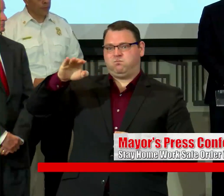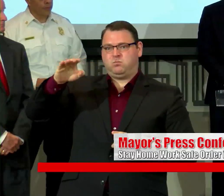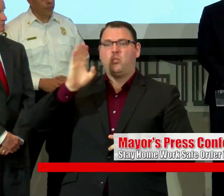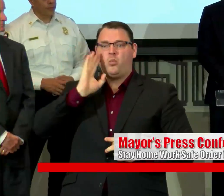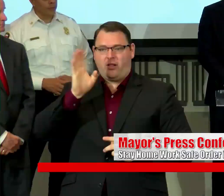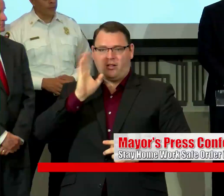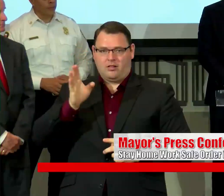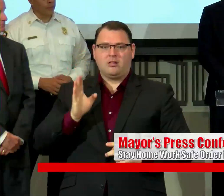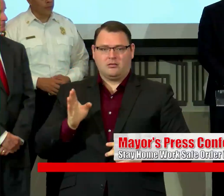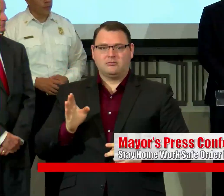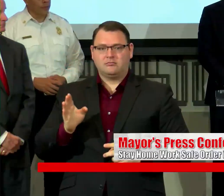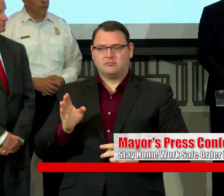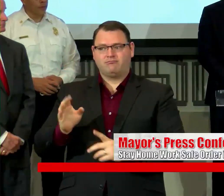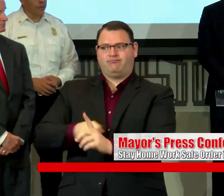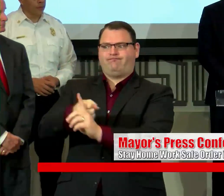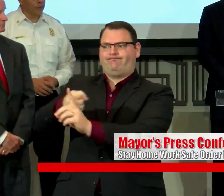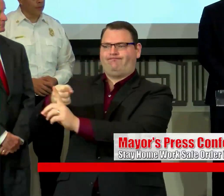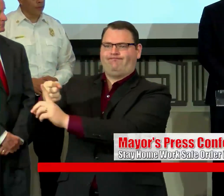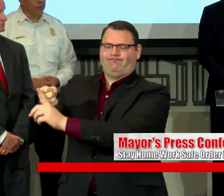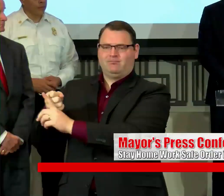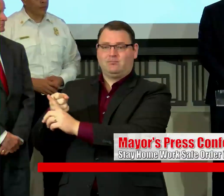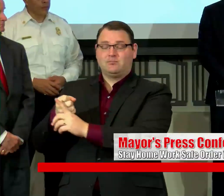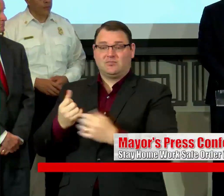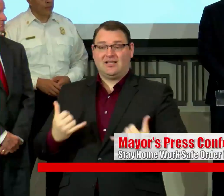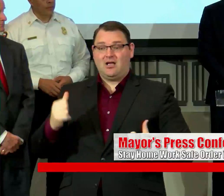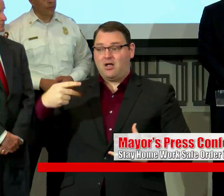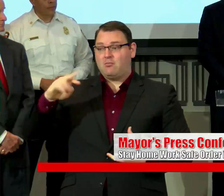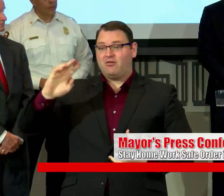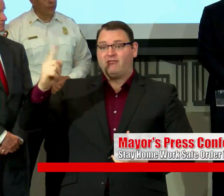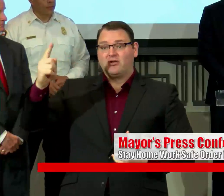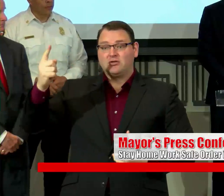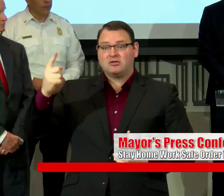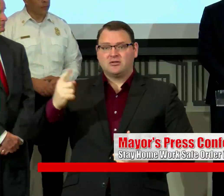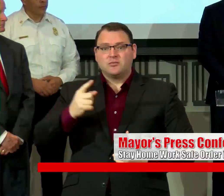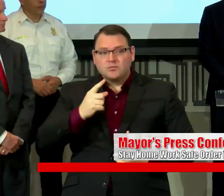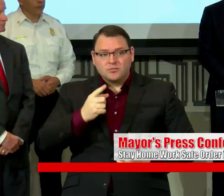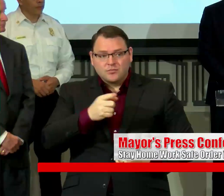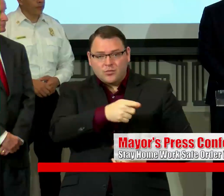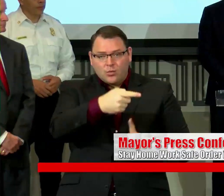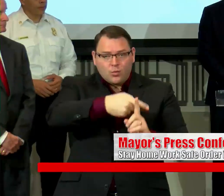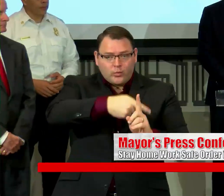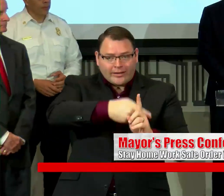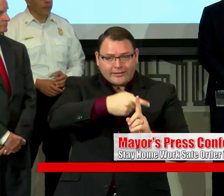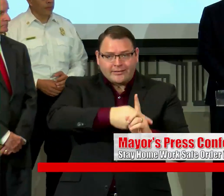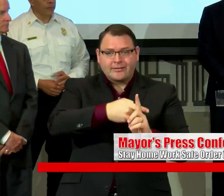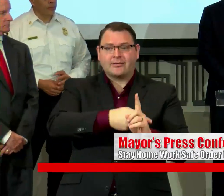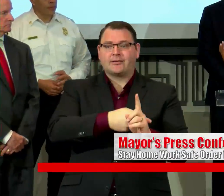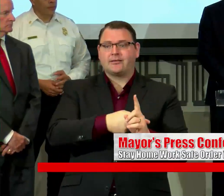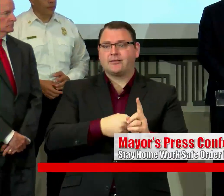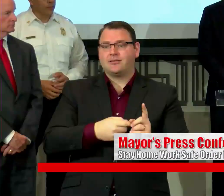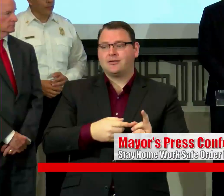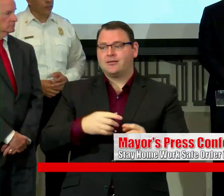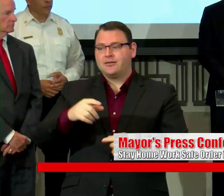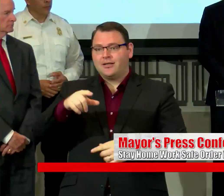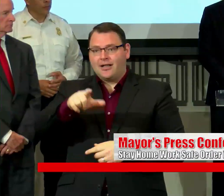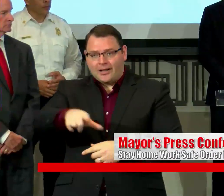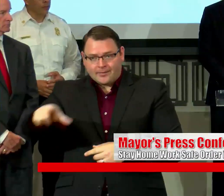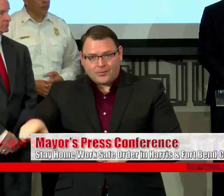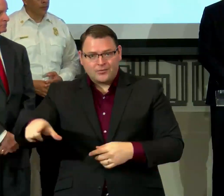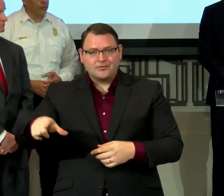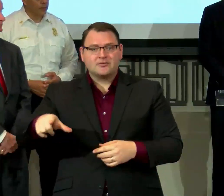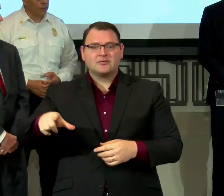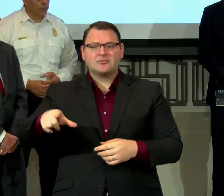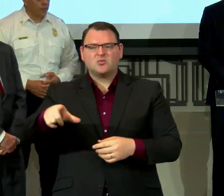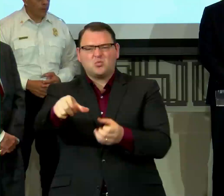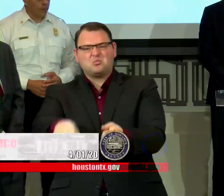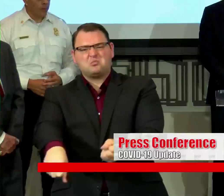asking landlords and tenants to work together, okay? Please, please, please, don't be throwing people out. This is not